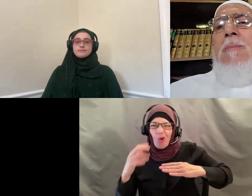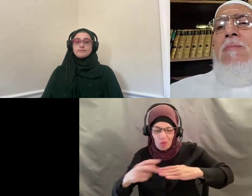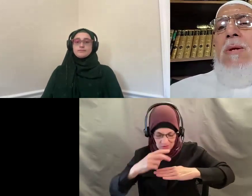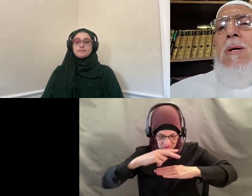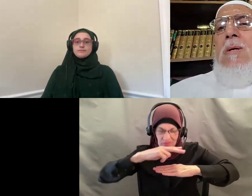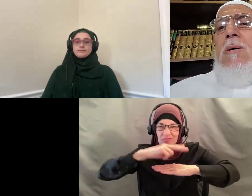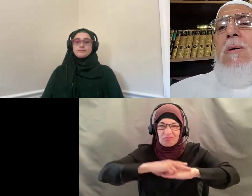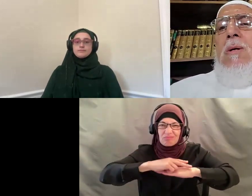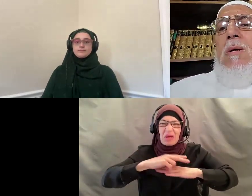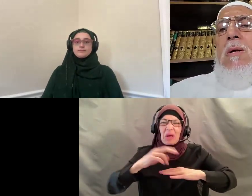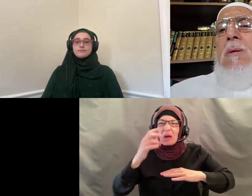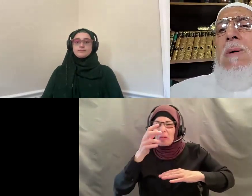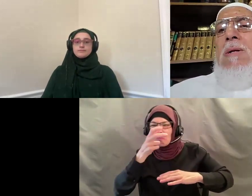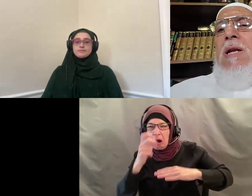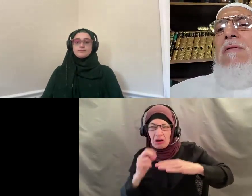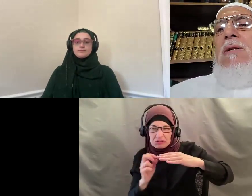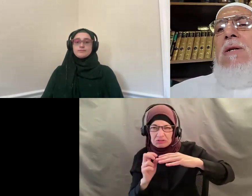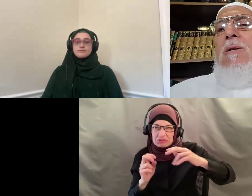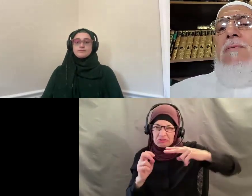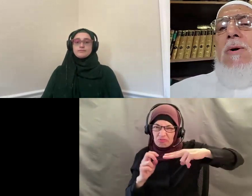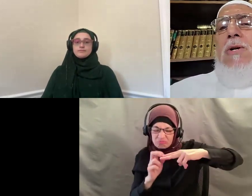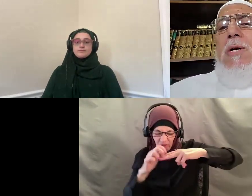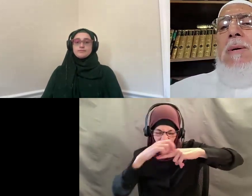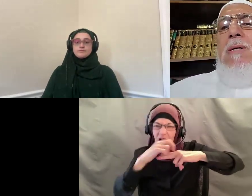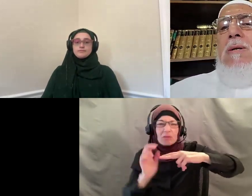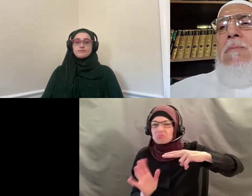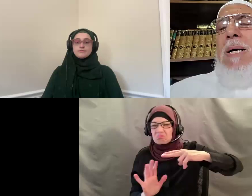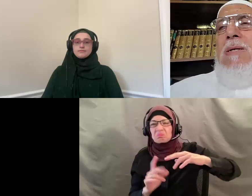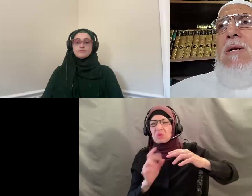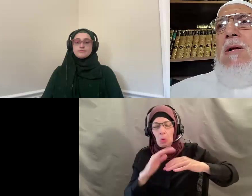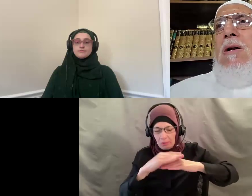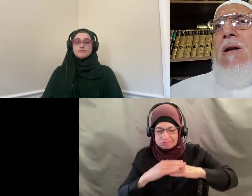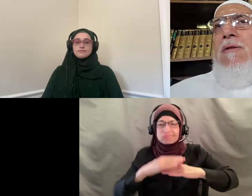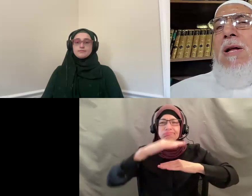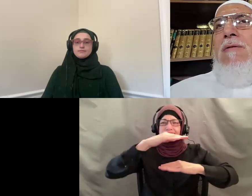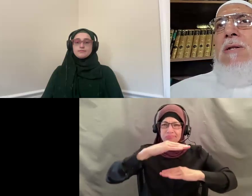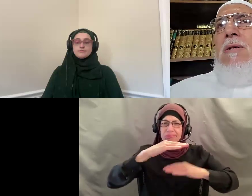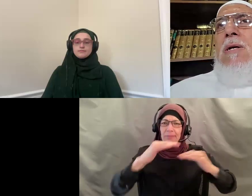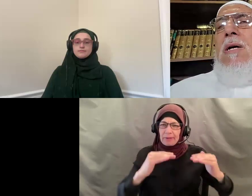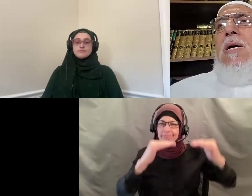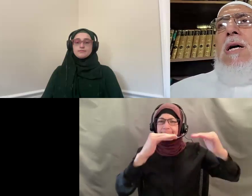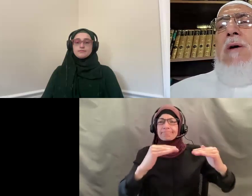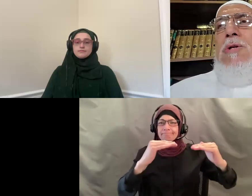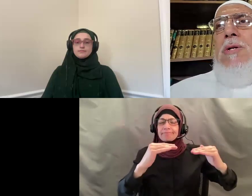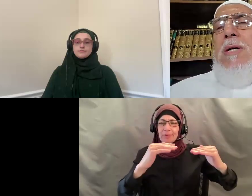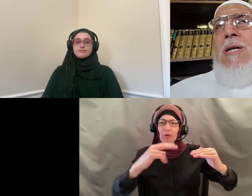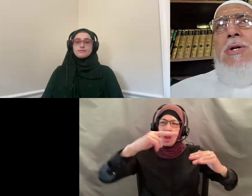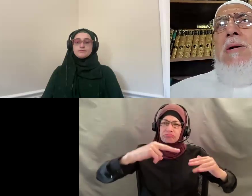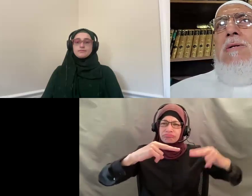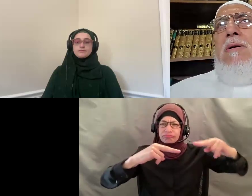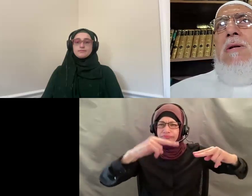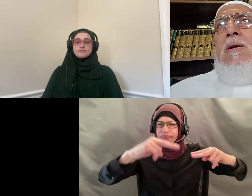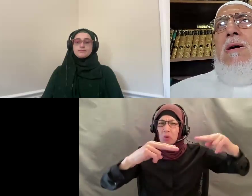anyway. So, but elevated furnishing means beds that are elevated, couches